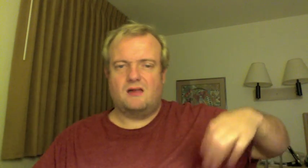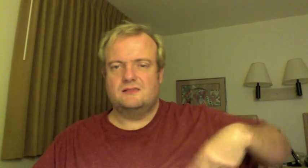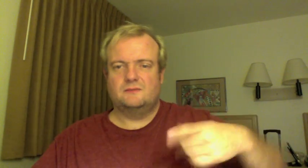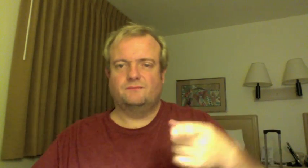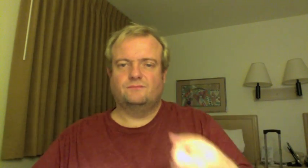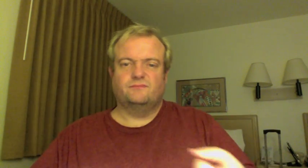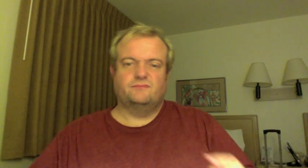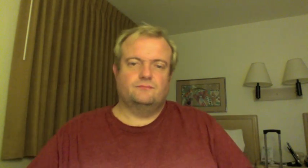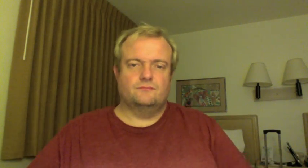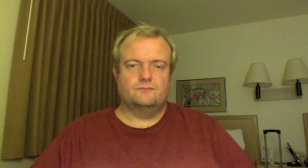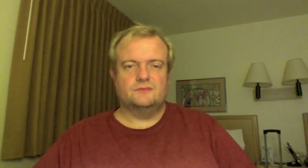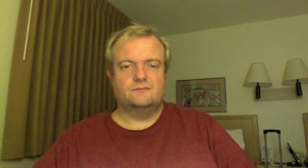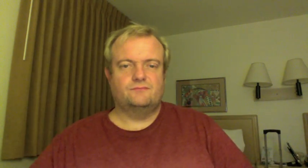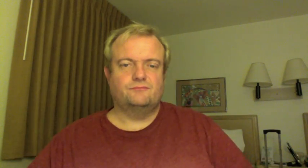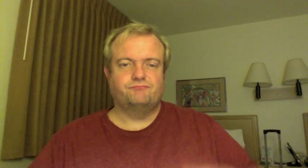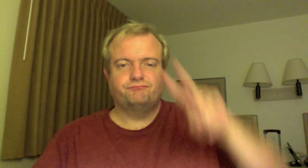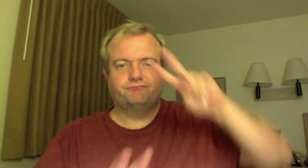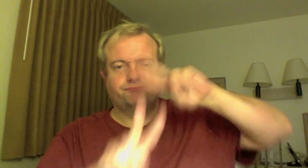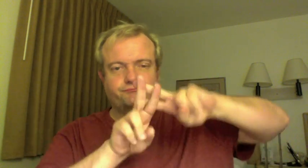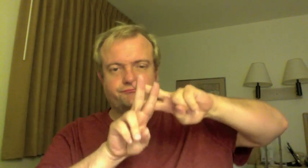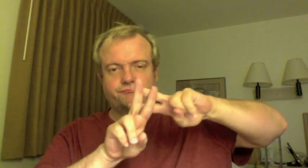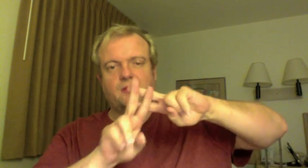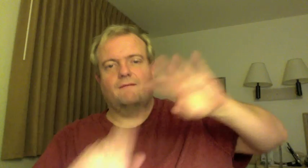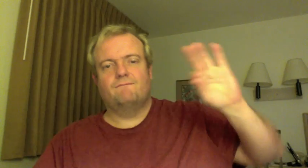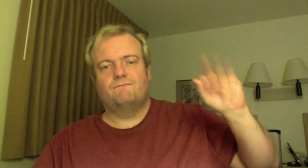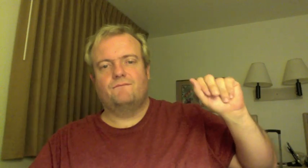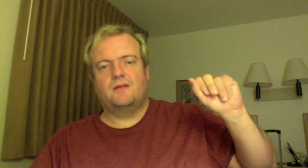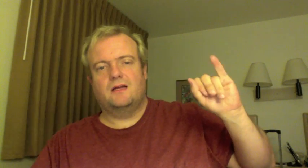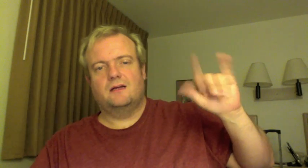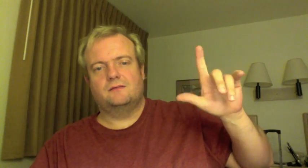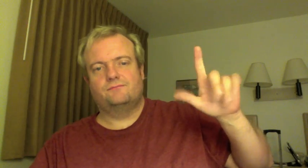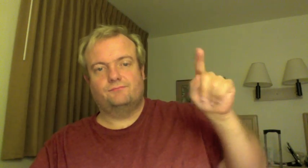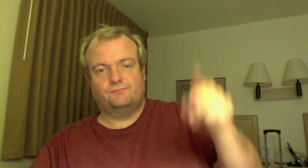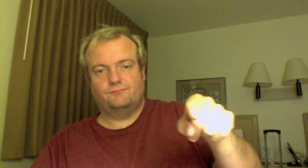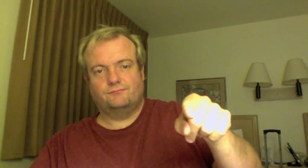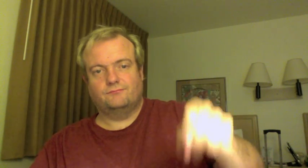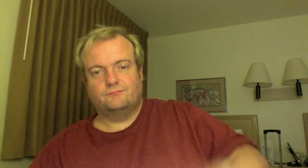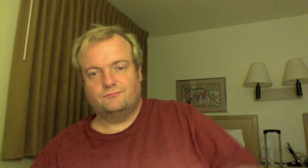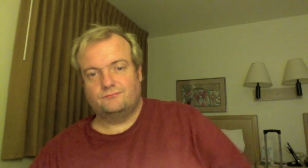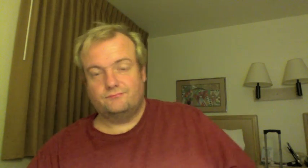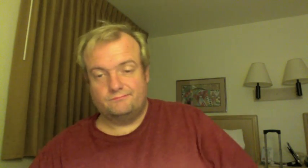This bridge has the longest span of any cable-stayed bridge in the world.